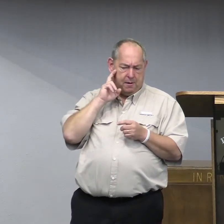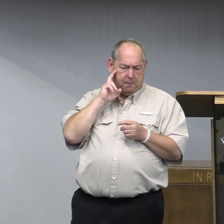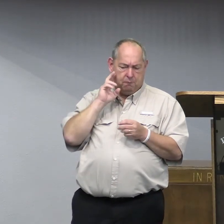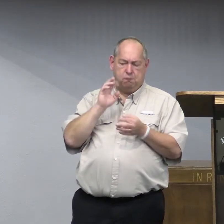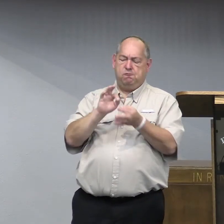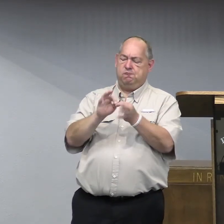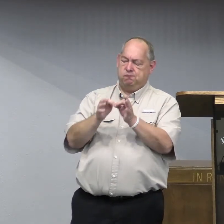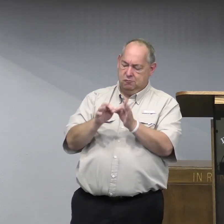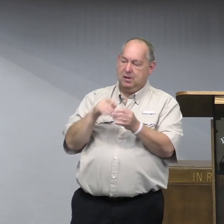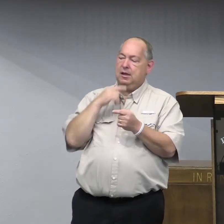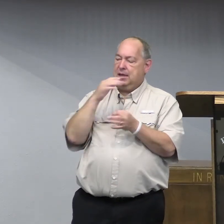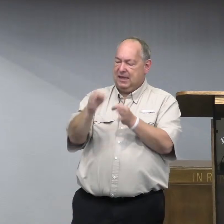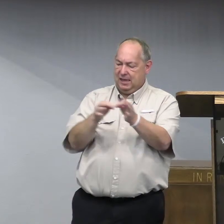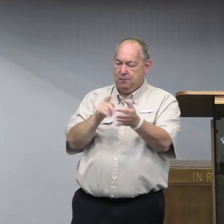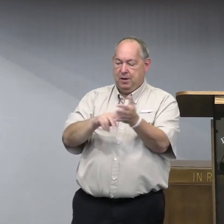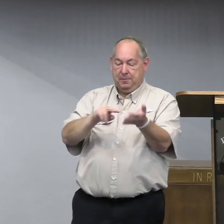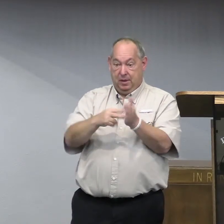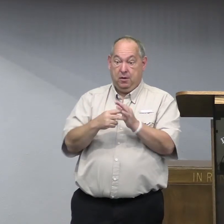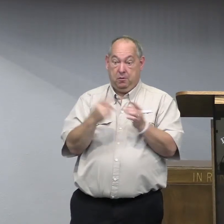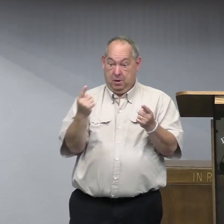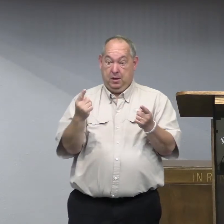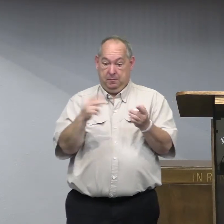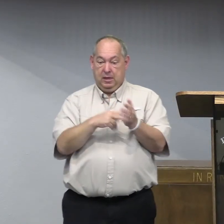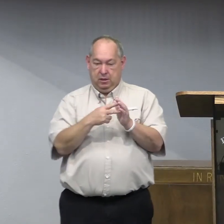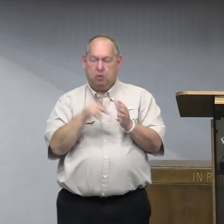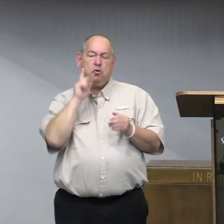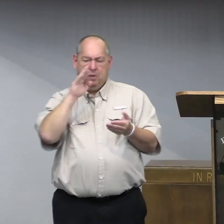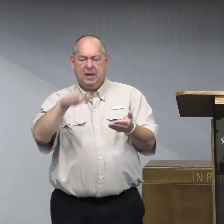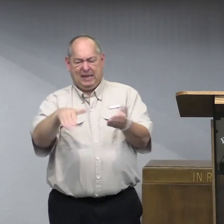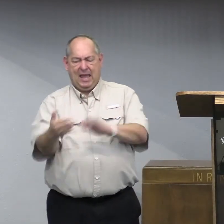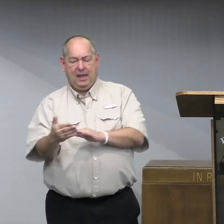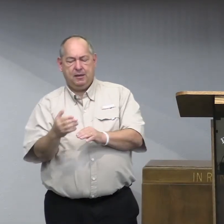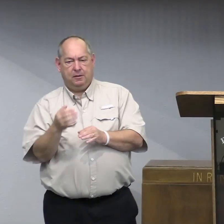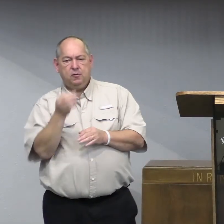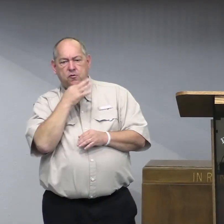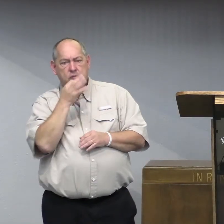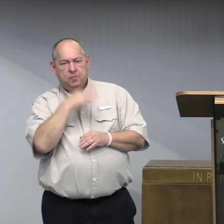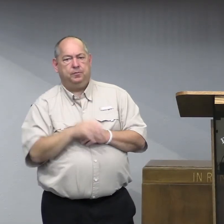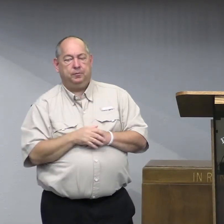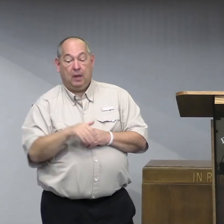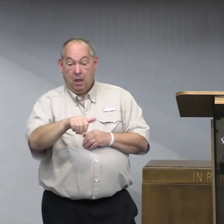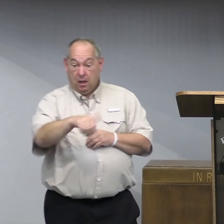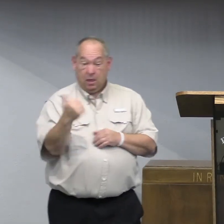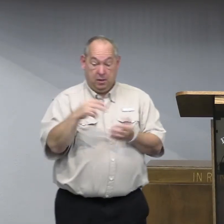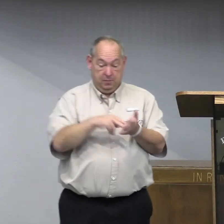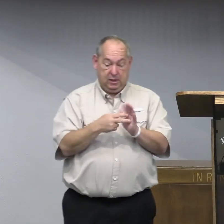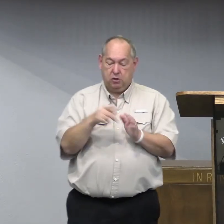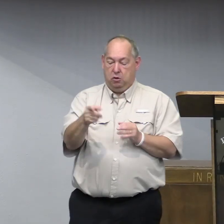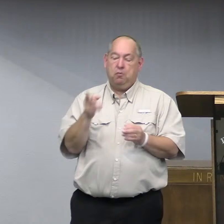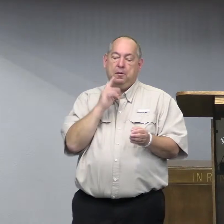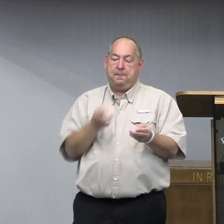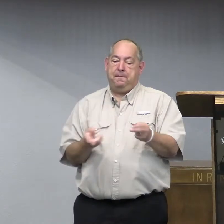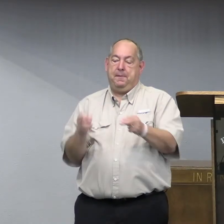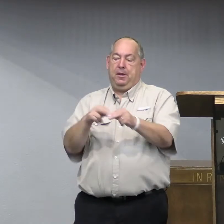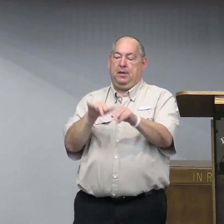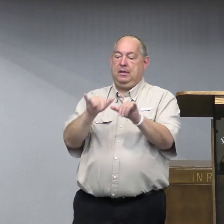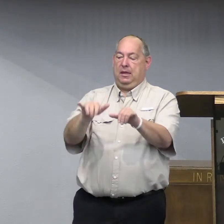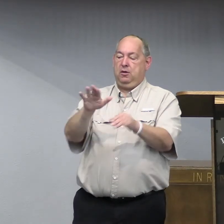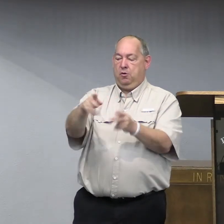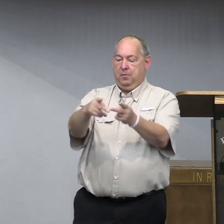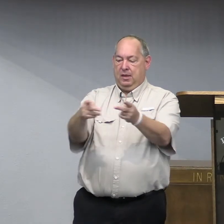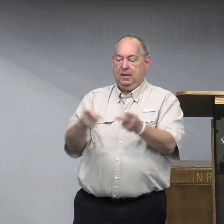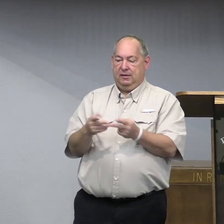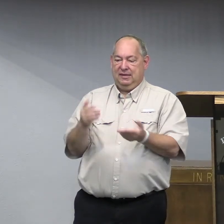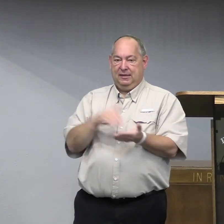these dreams mean. For one of them, it means you're going to die soon. For the other, you're going to be reinstated. And all